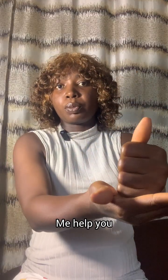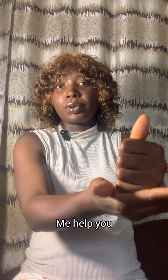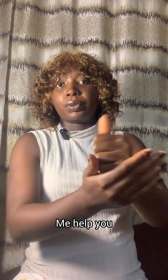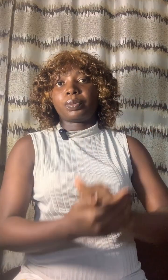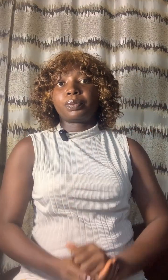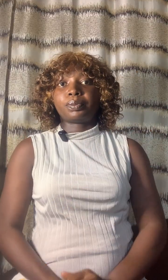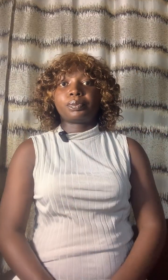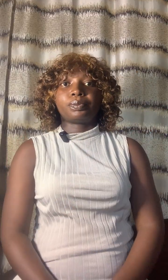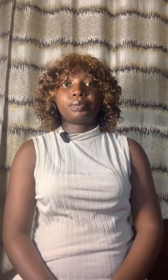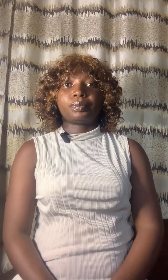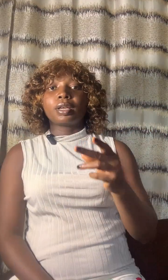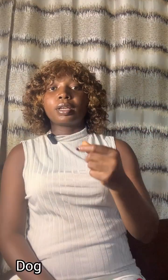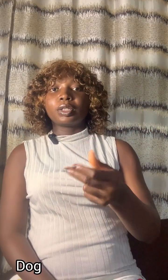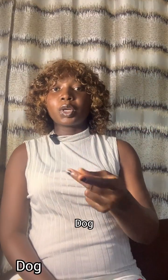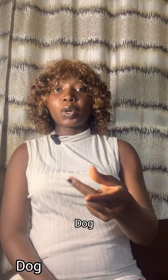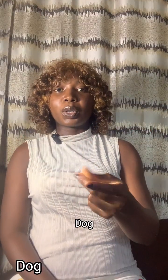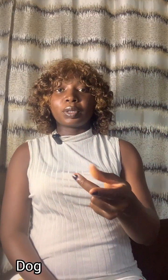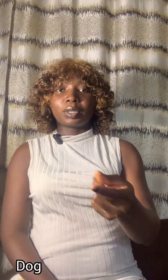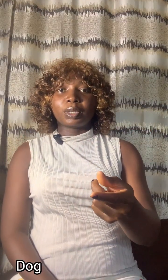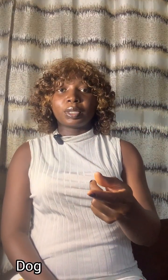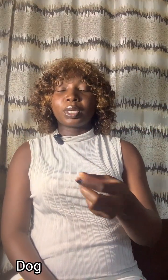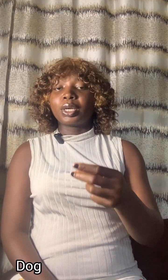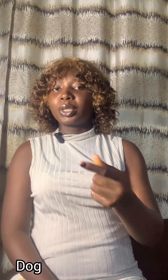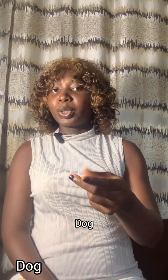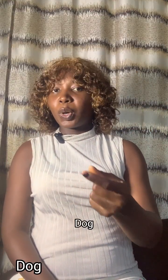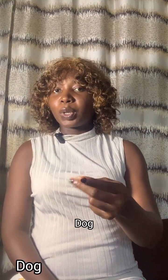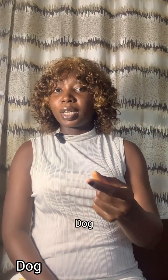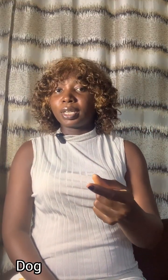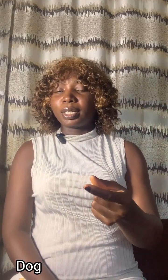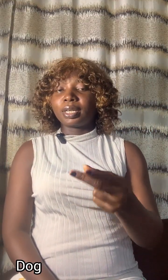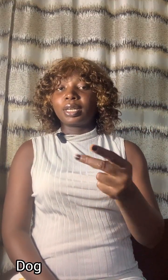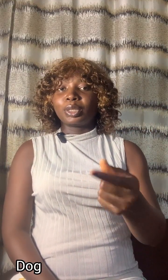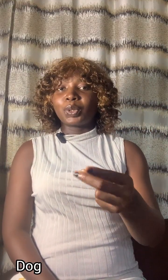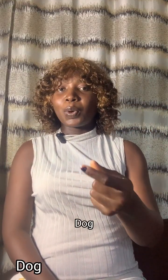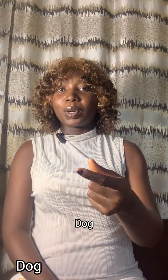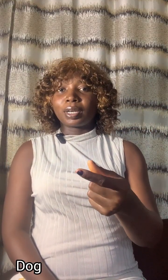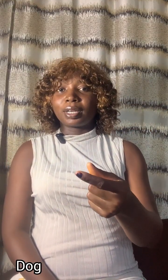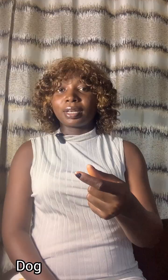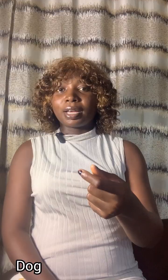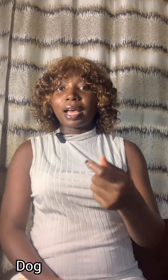you. Dog, dog, dog.